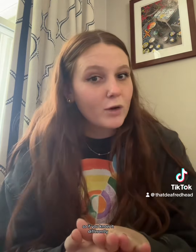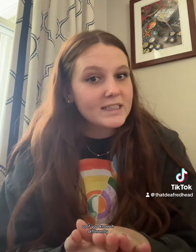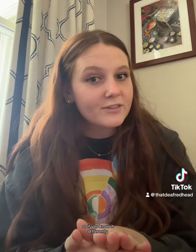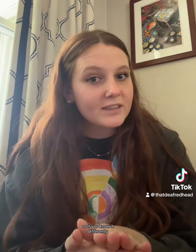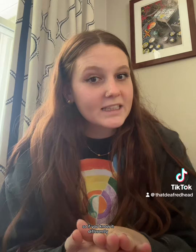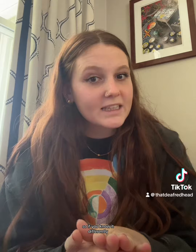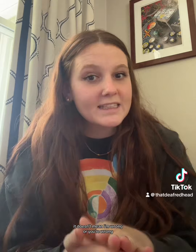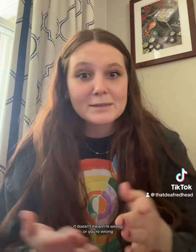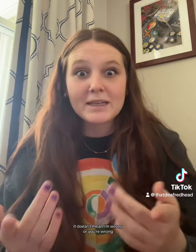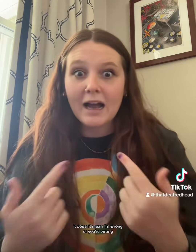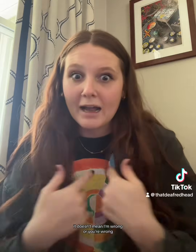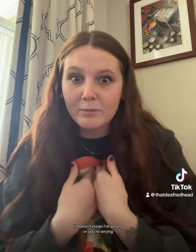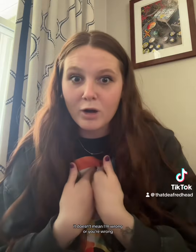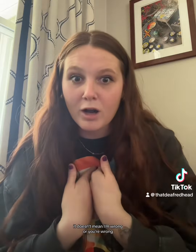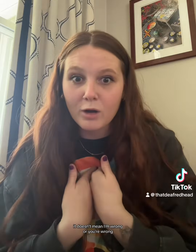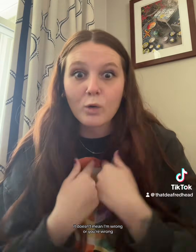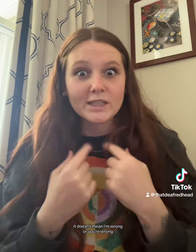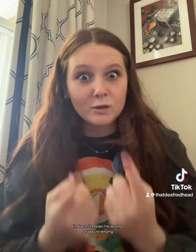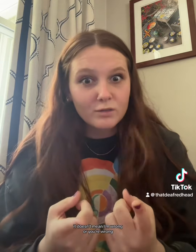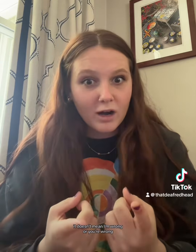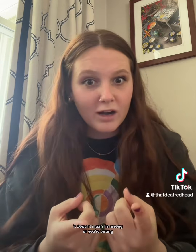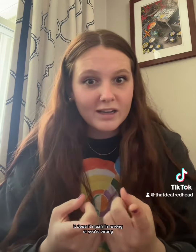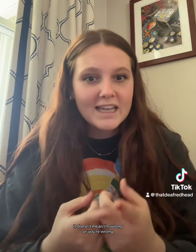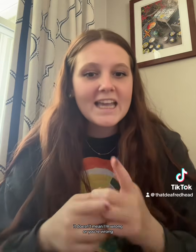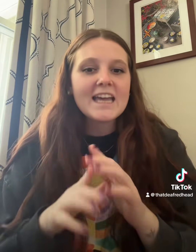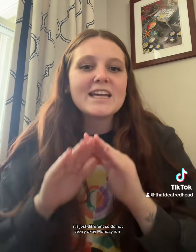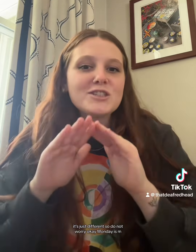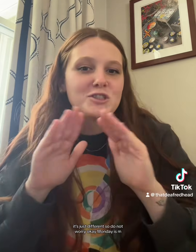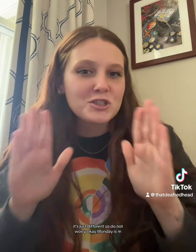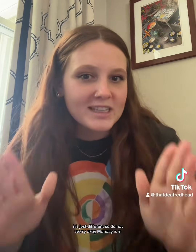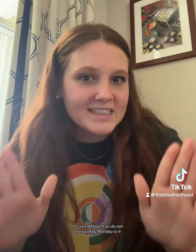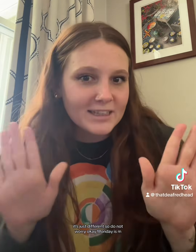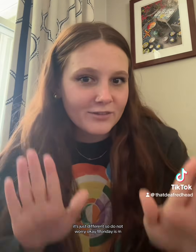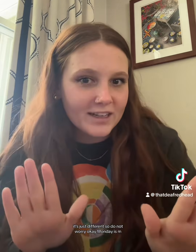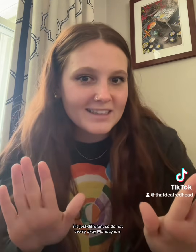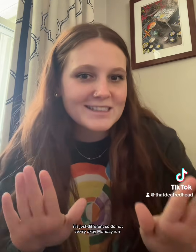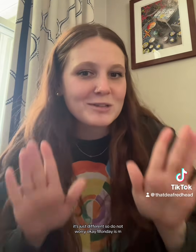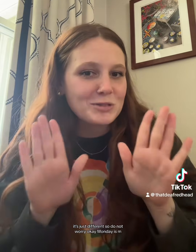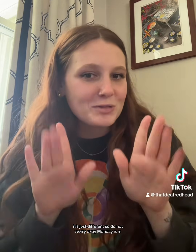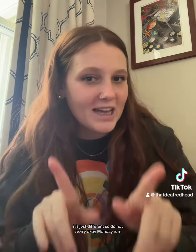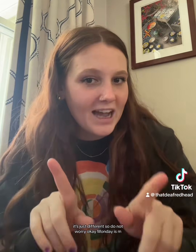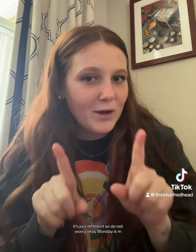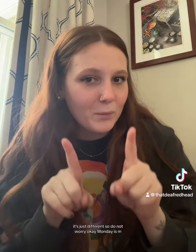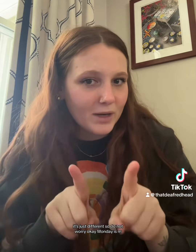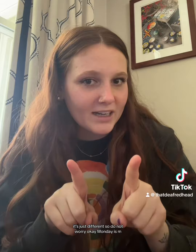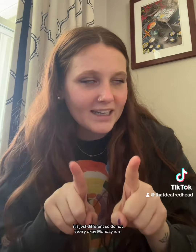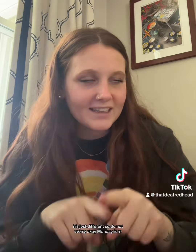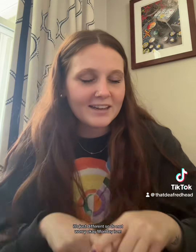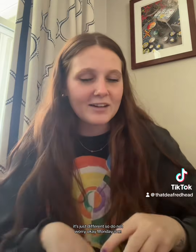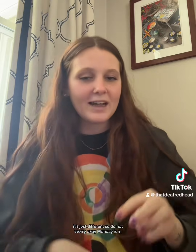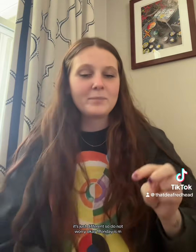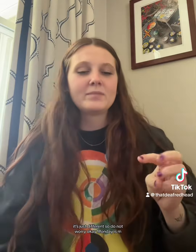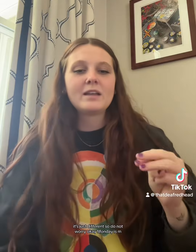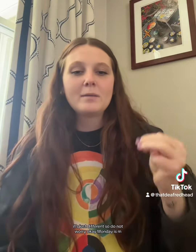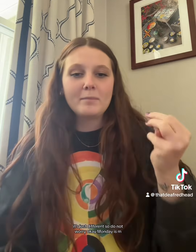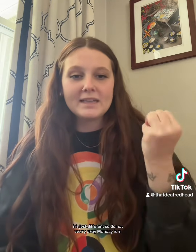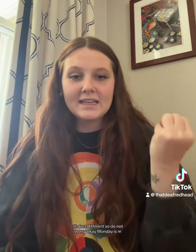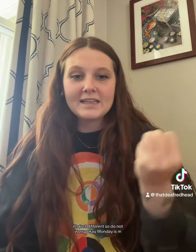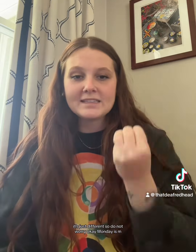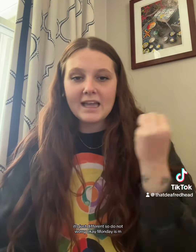it differently, it doesn't mean I'm wrong or you're wrong. It's just different. So do not worry, okay? Monday is